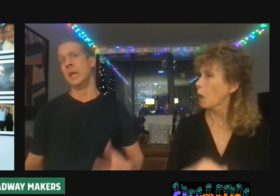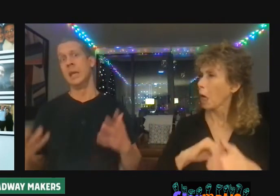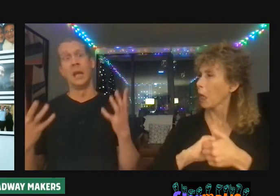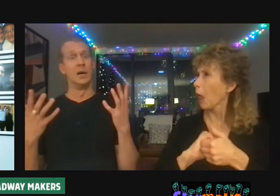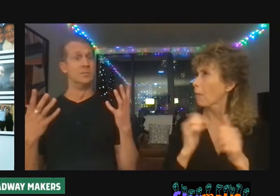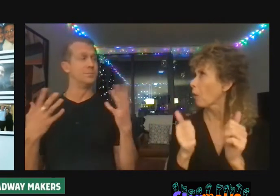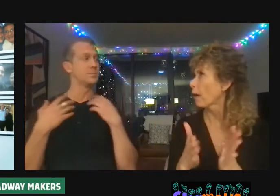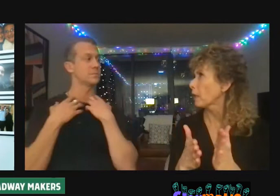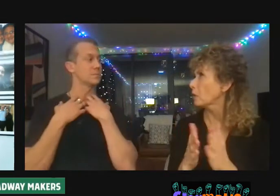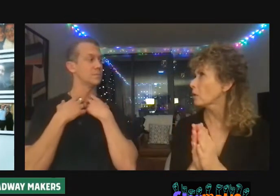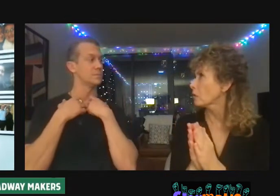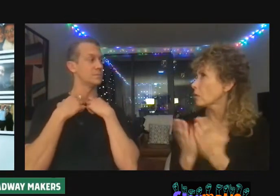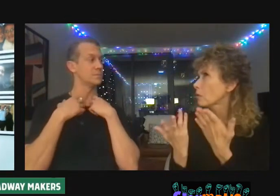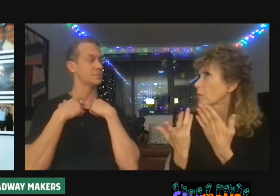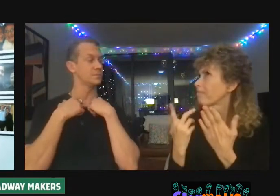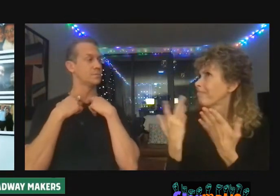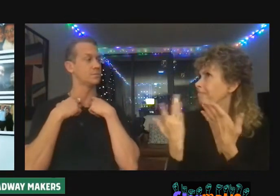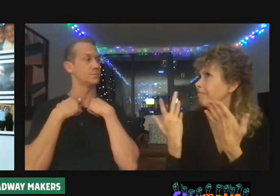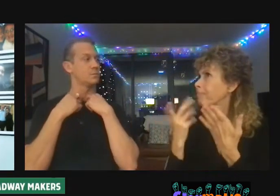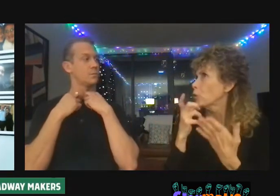You mean